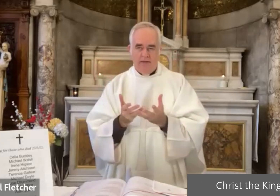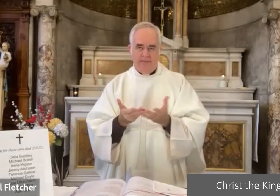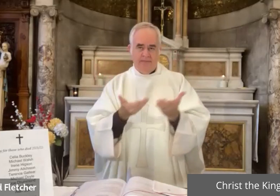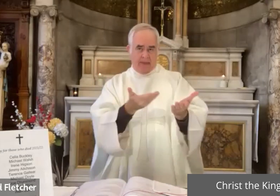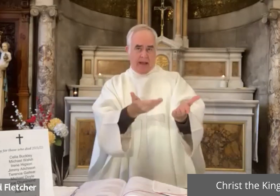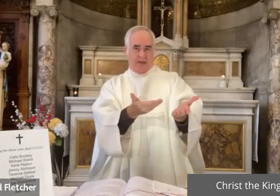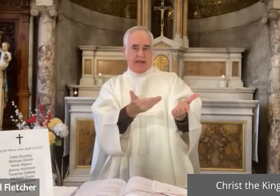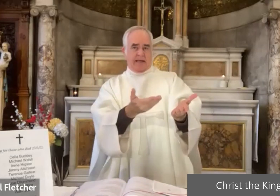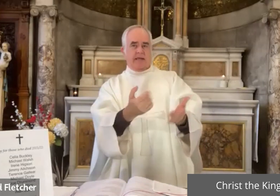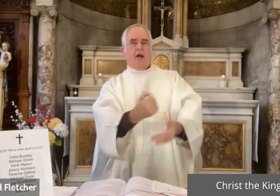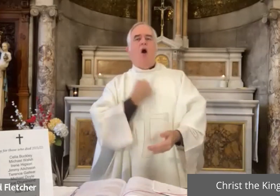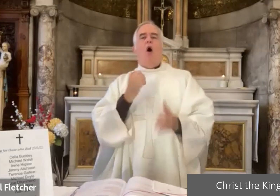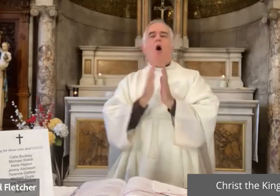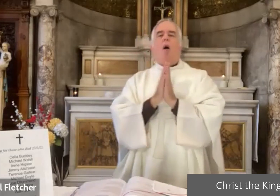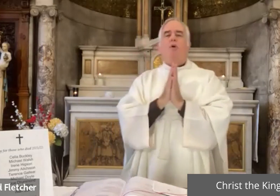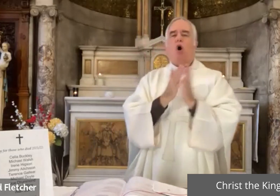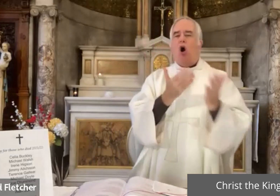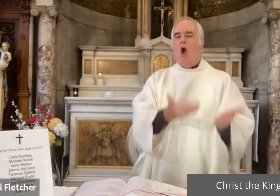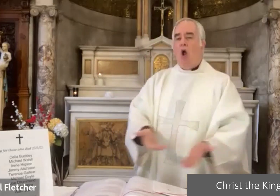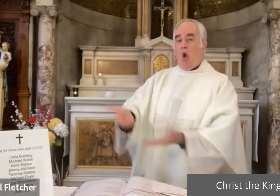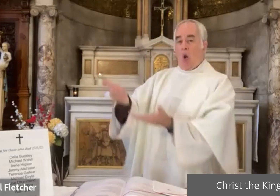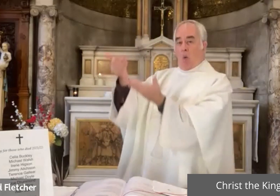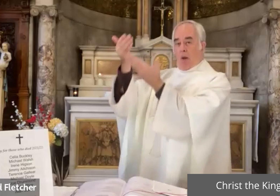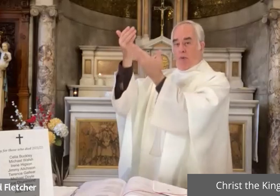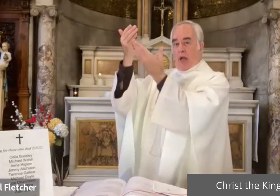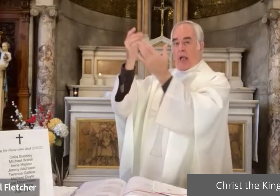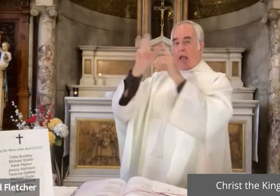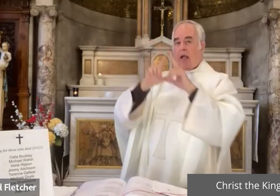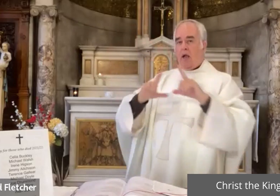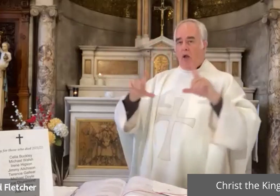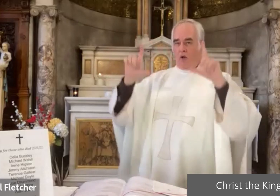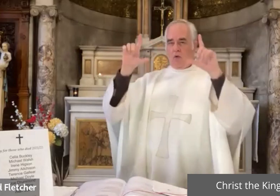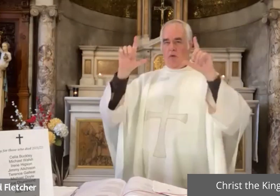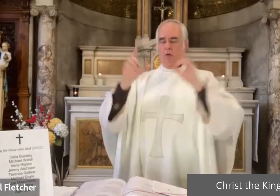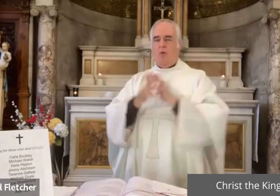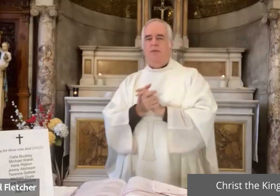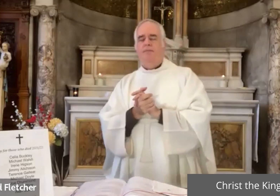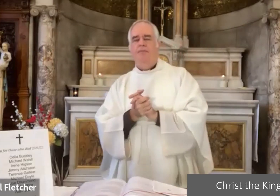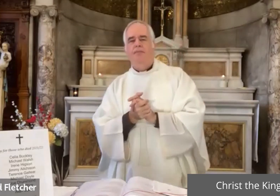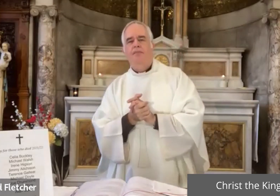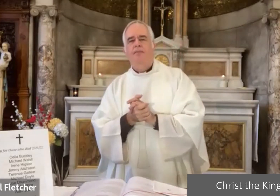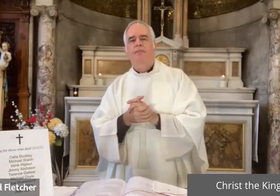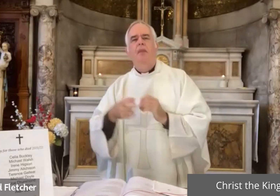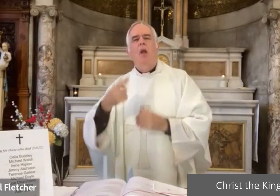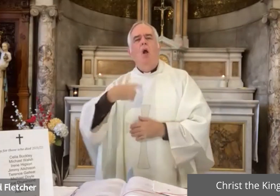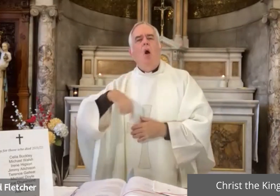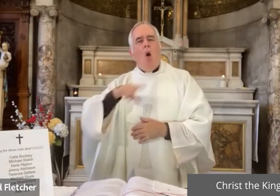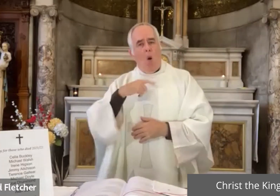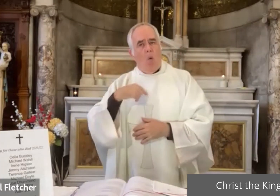world. Let's offer to pray the Lord.